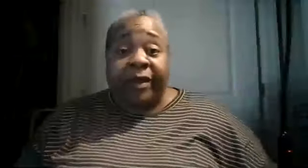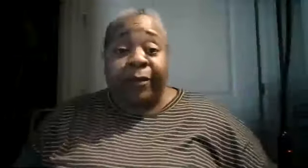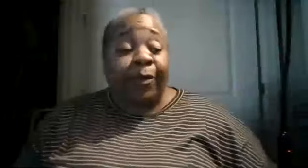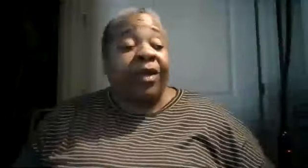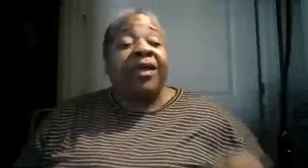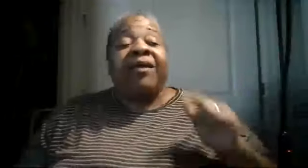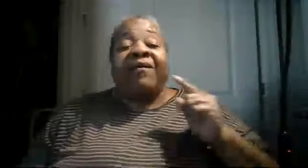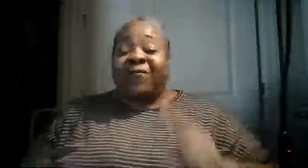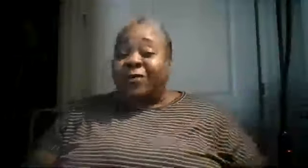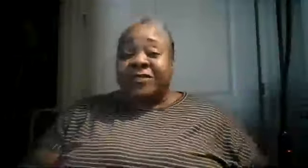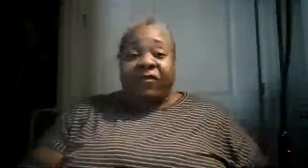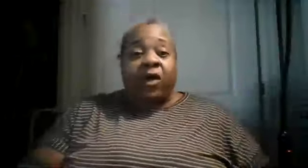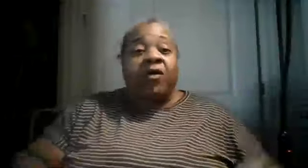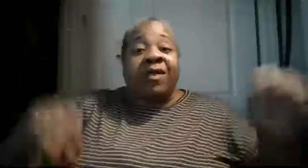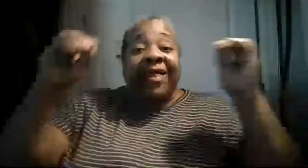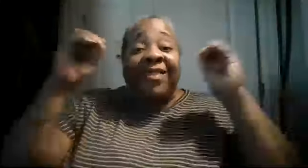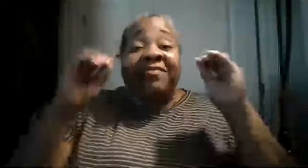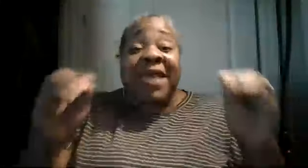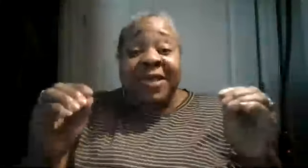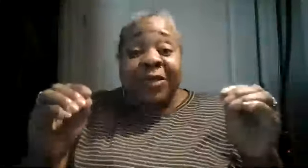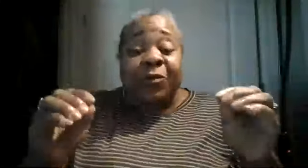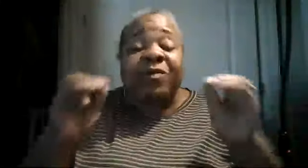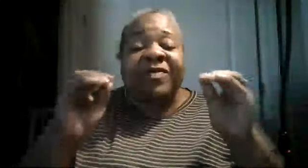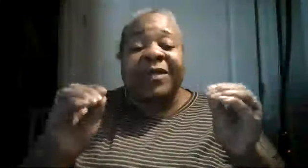you. First of all, thank you